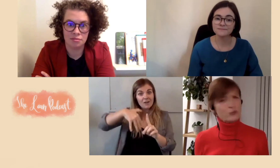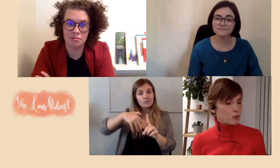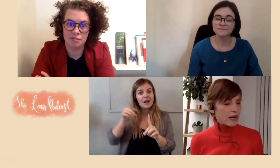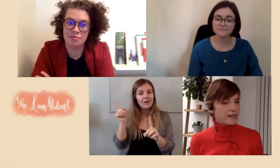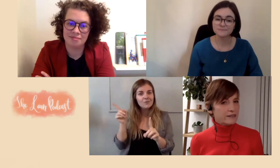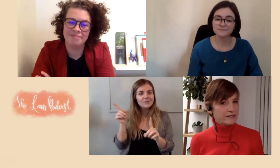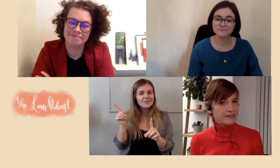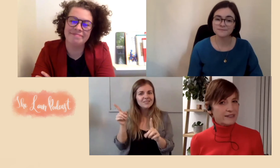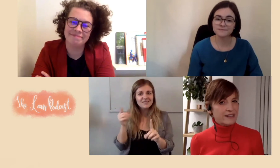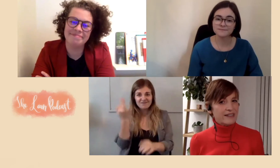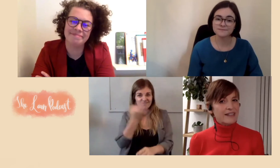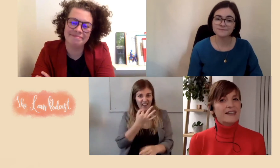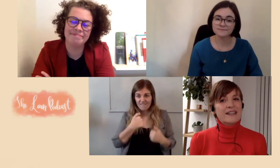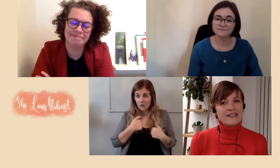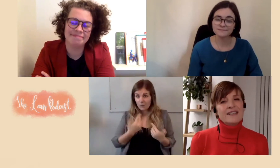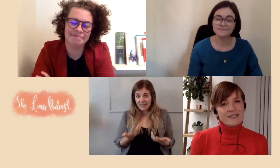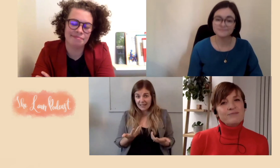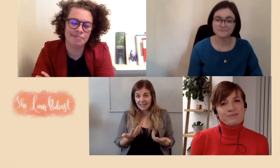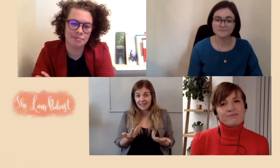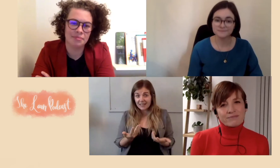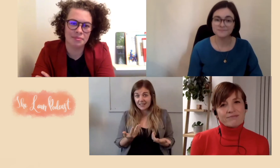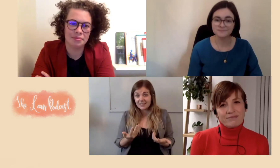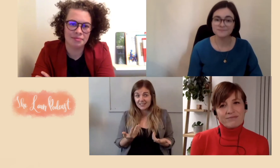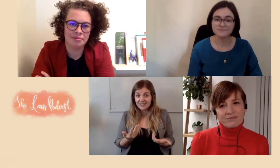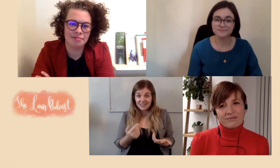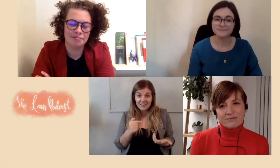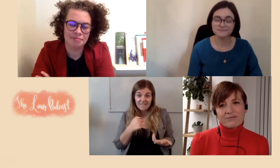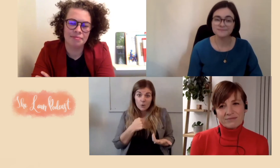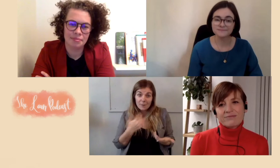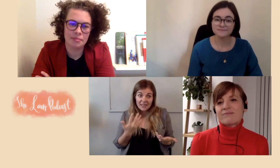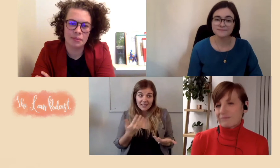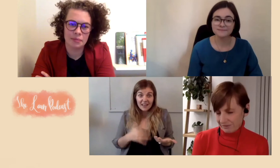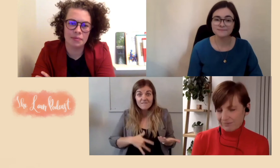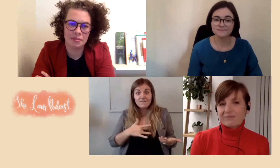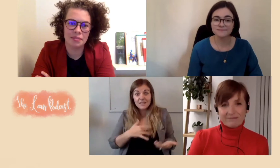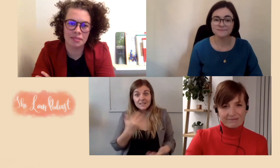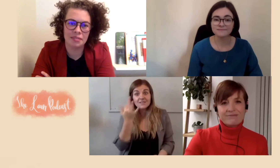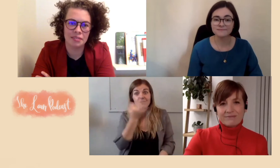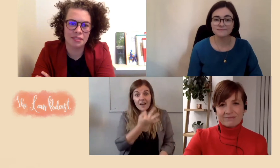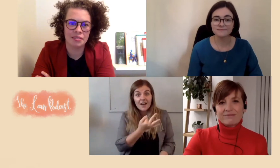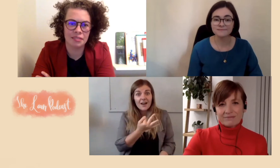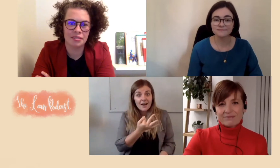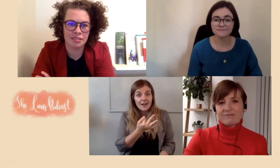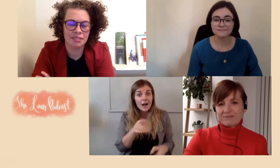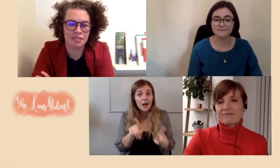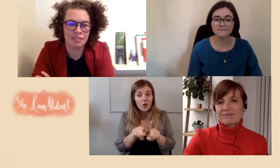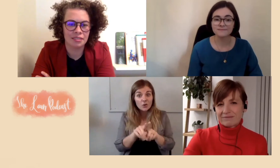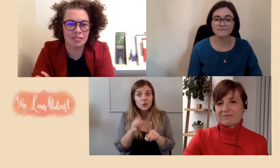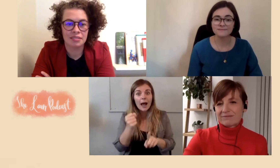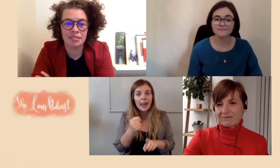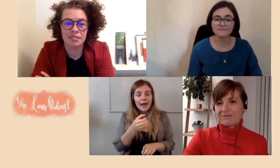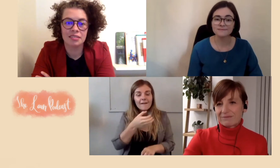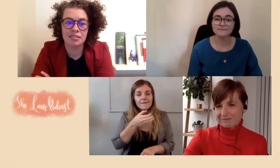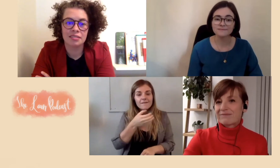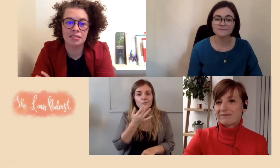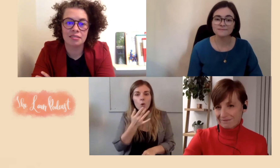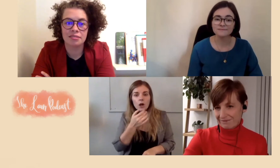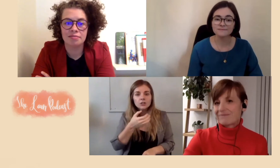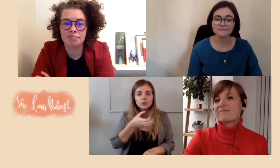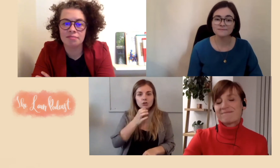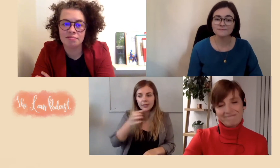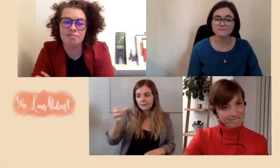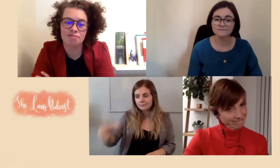fine. To me, that feels fine. And also, I'll have a drink, whereas I wouldn't in a formal